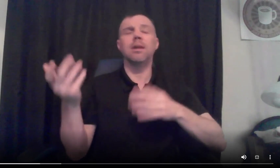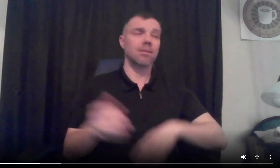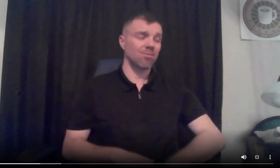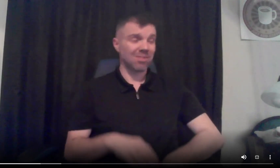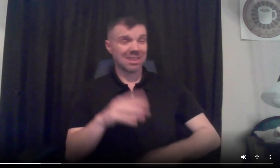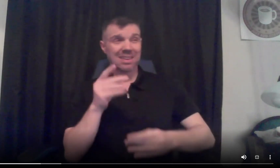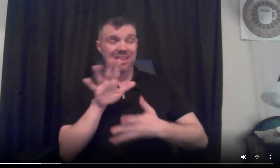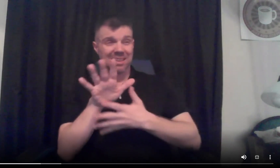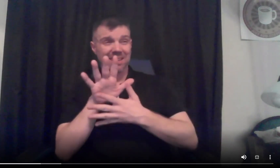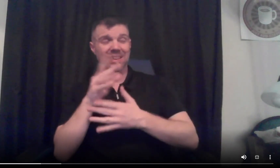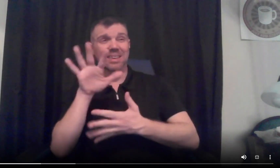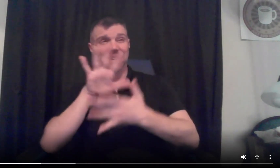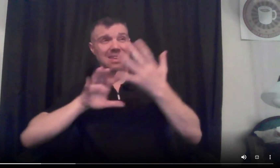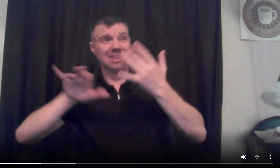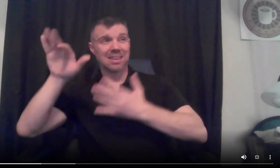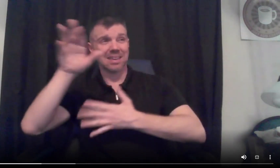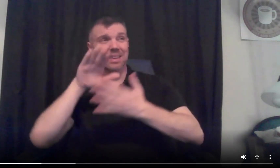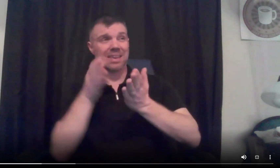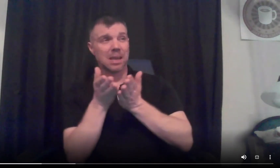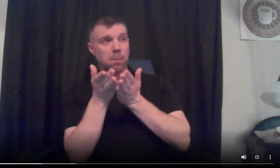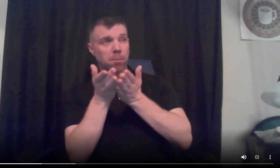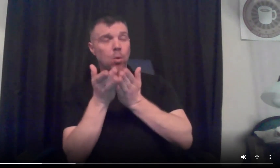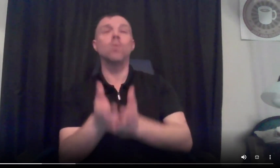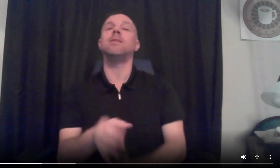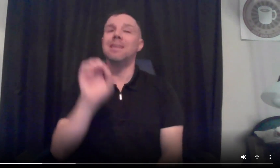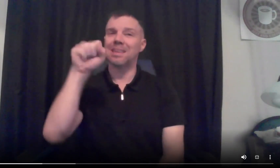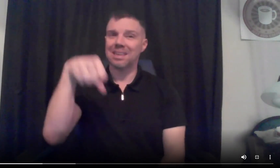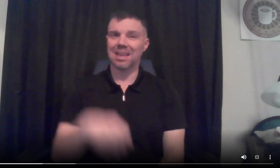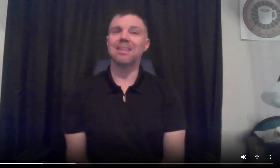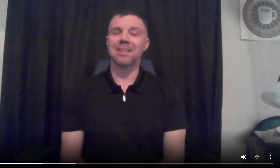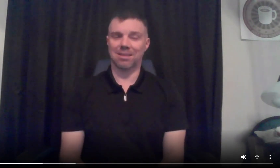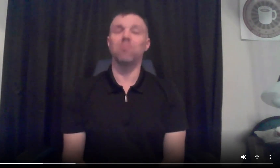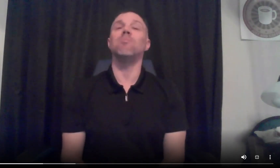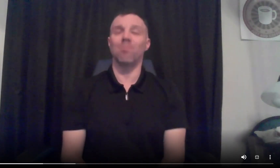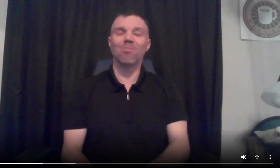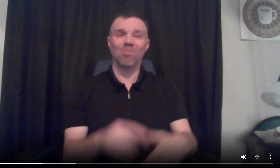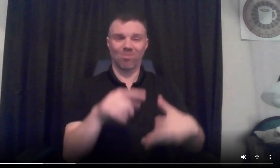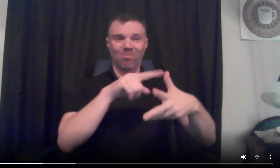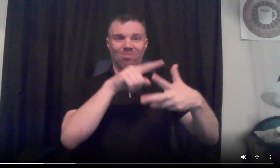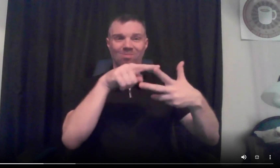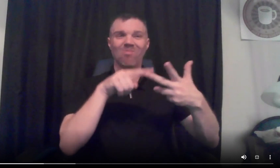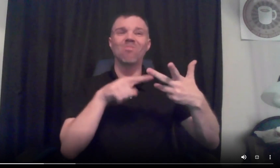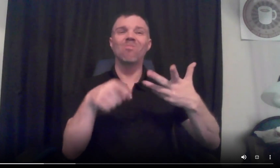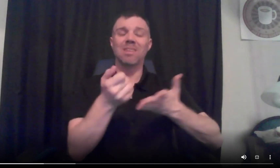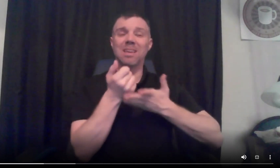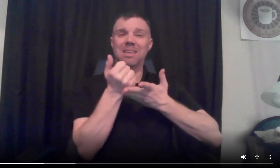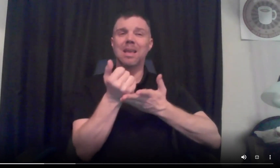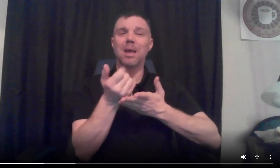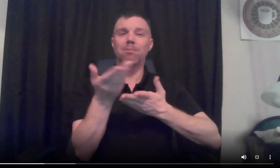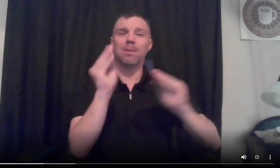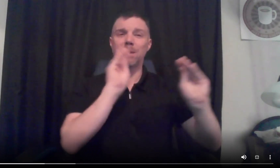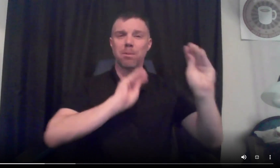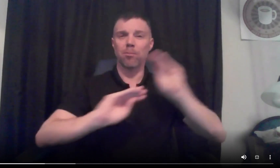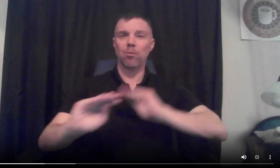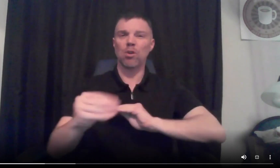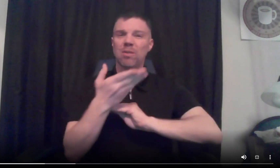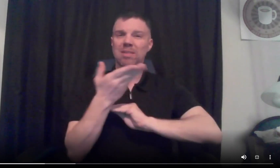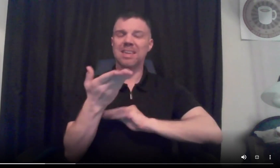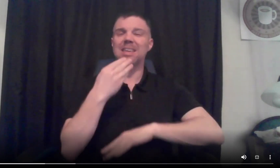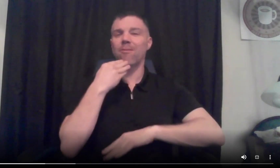They had a lot of transportation. They also had steamboats. Yep, that's correct. And all of these